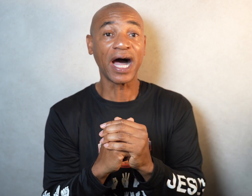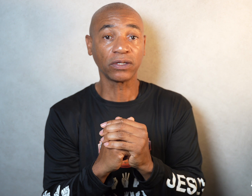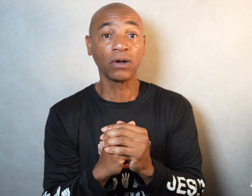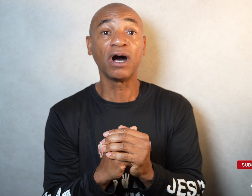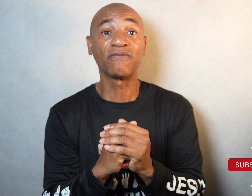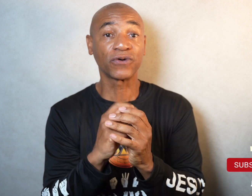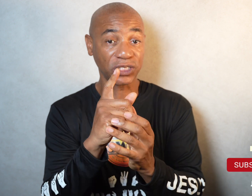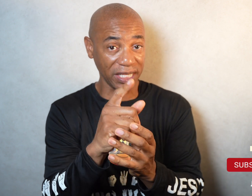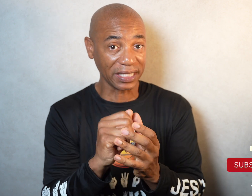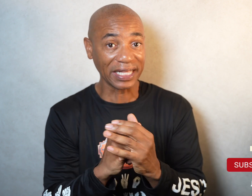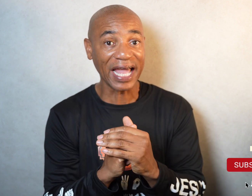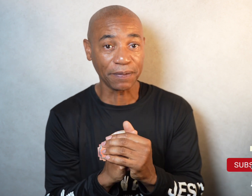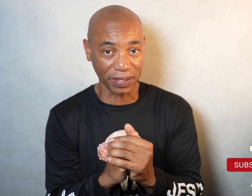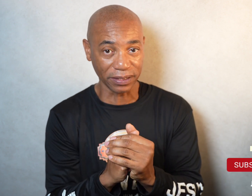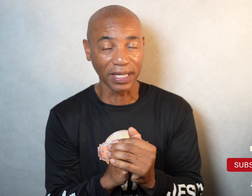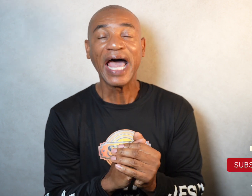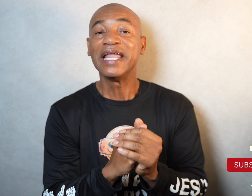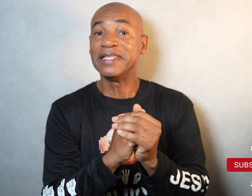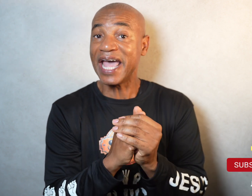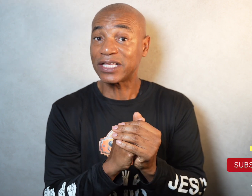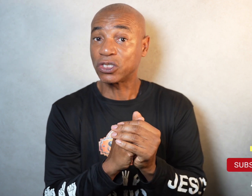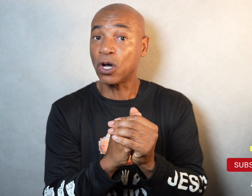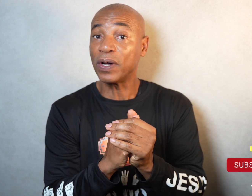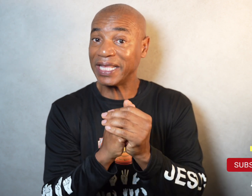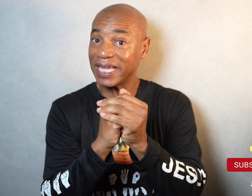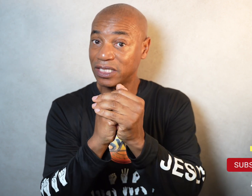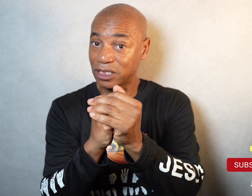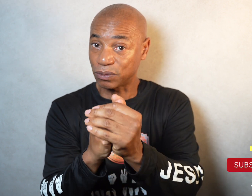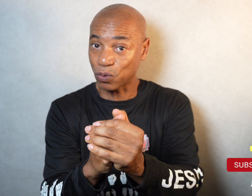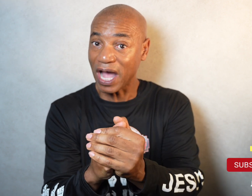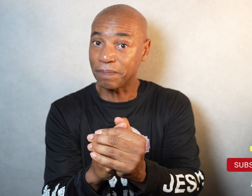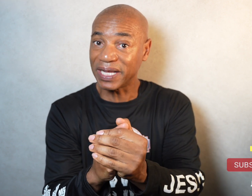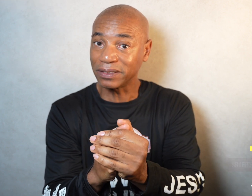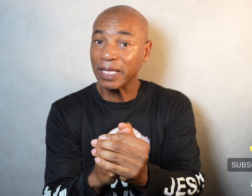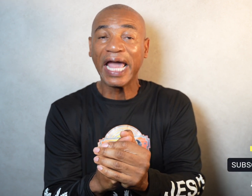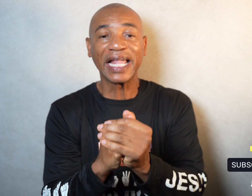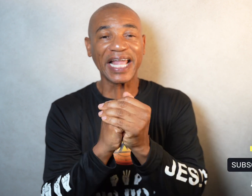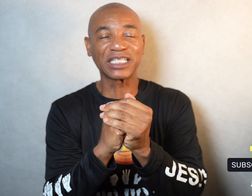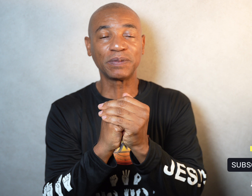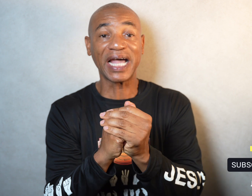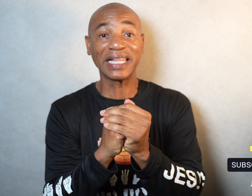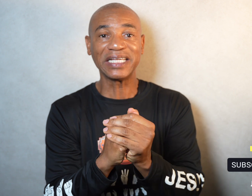honor of first hitting the like button. Next, go and hit the subscribe button. And last but not least,